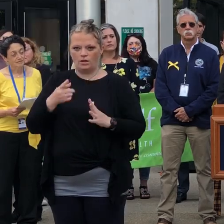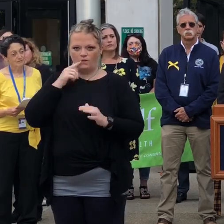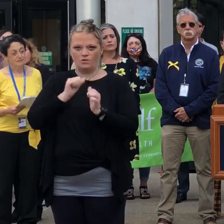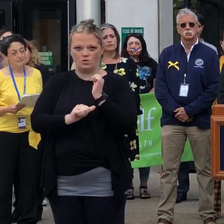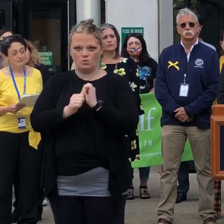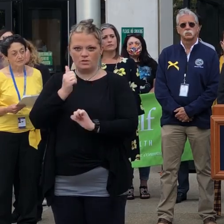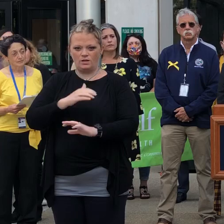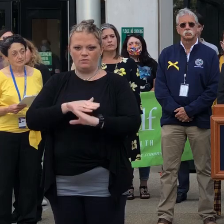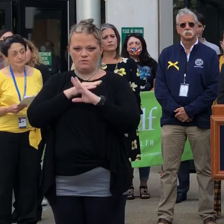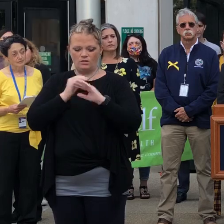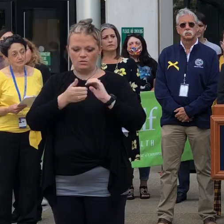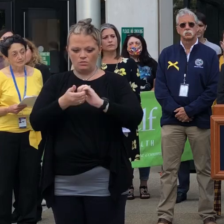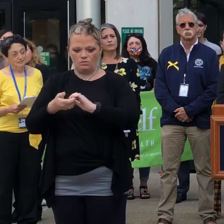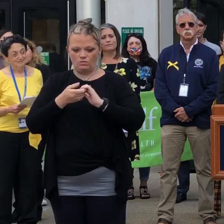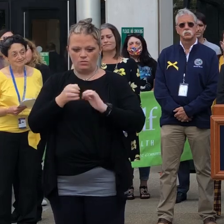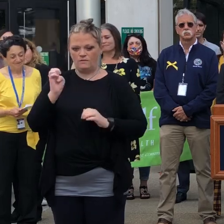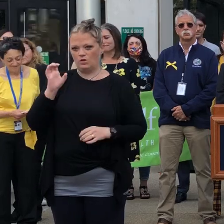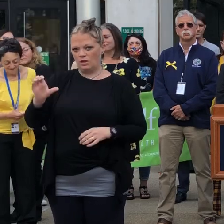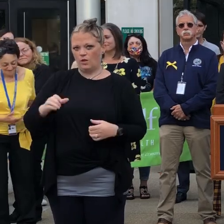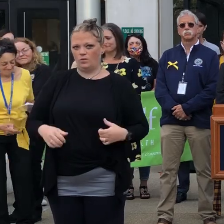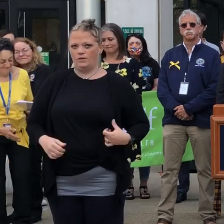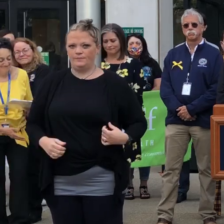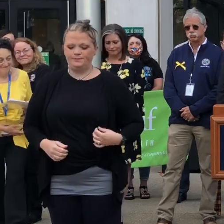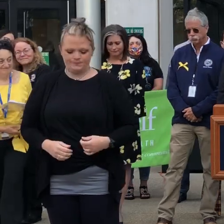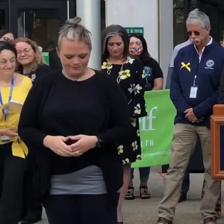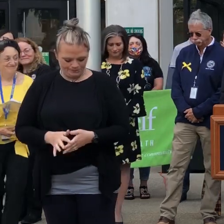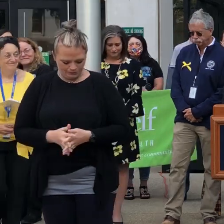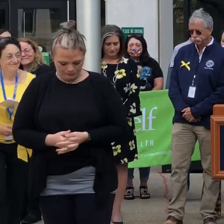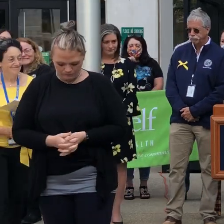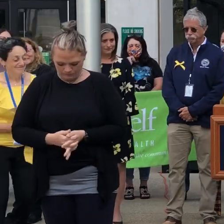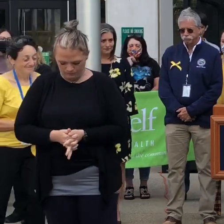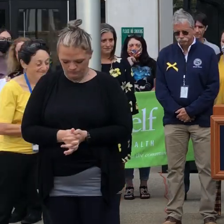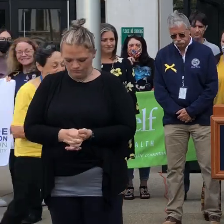Suicide Prevention Coalition of Erie County.